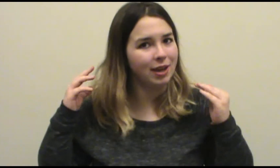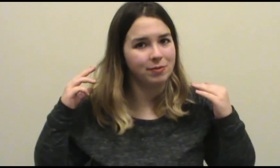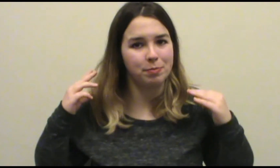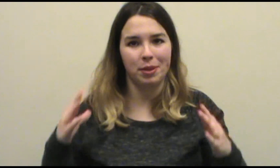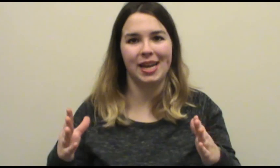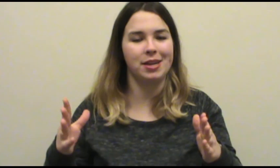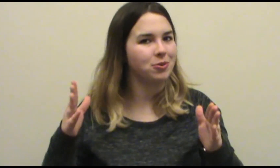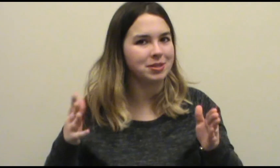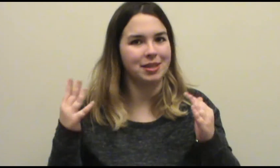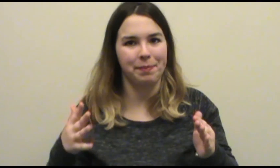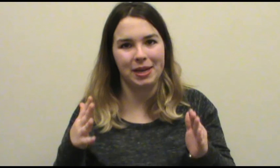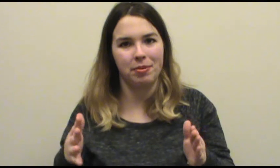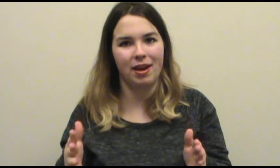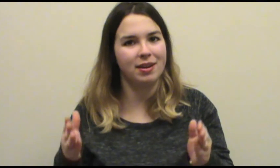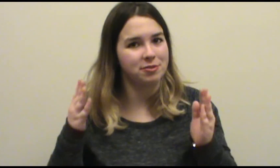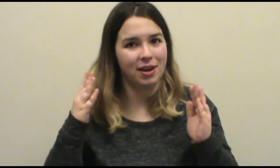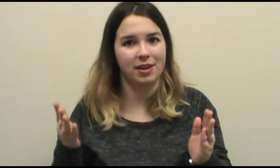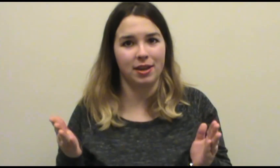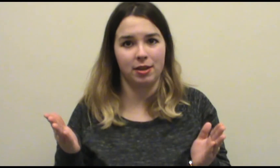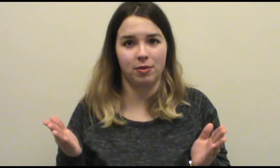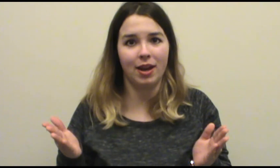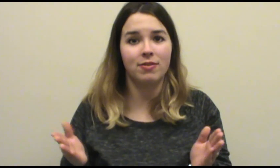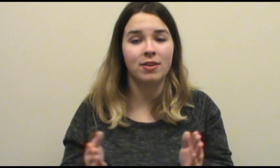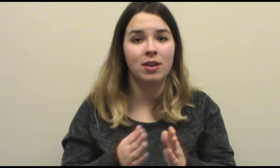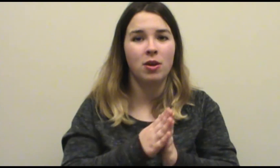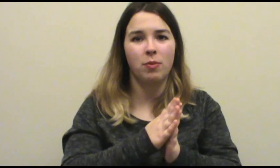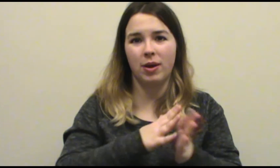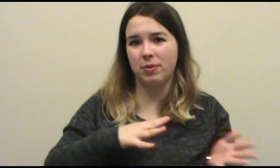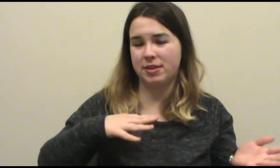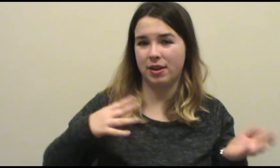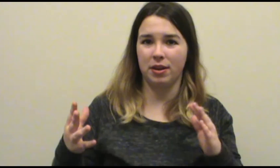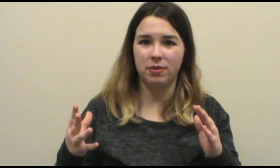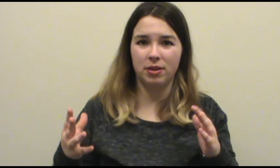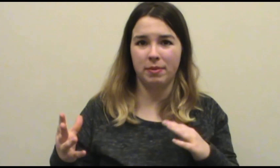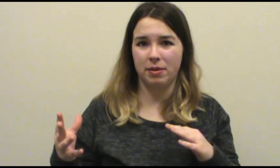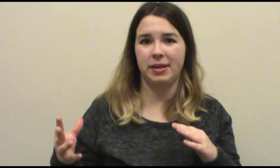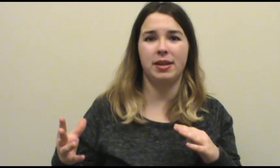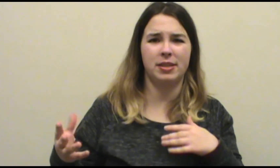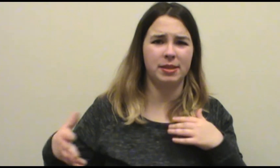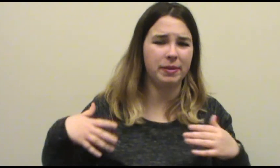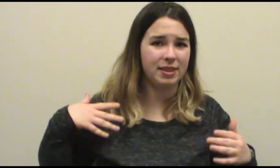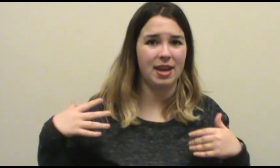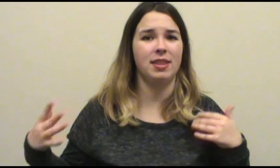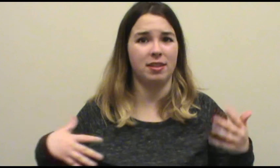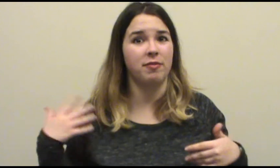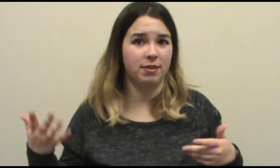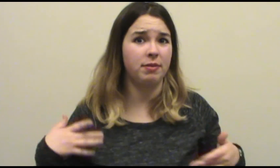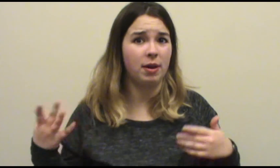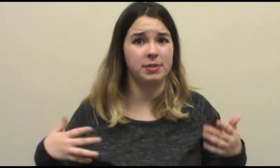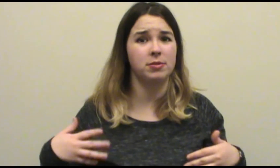of planning towards the main plot of trying to get Kilgrave. While with Daredevil, in my opinion, it seemed that they had the first few episodes